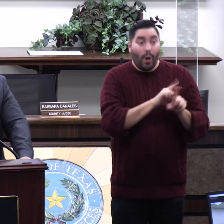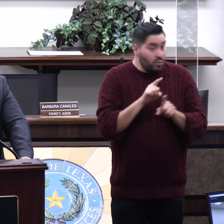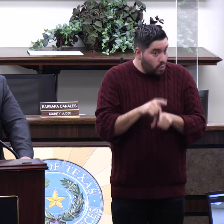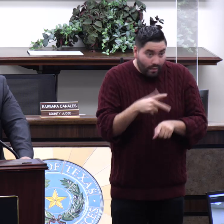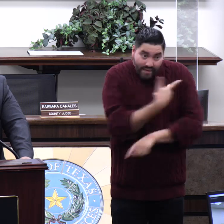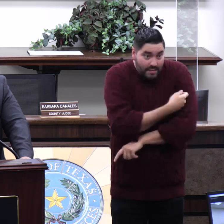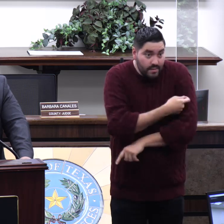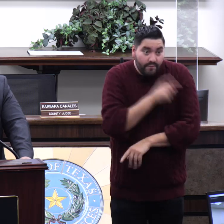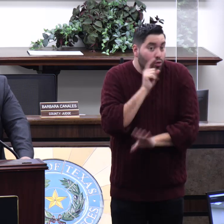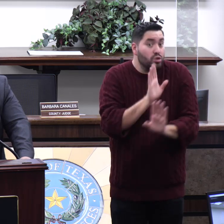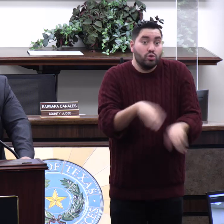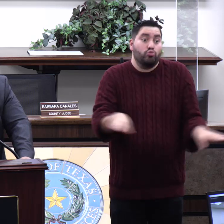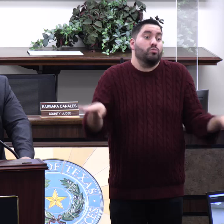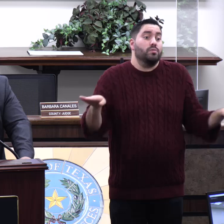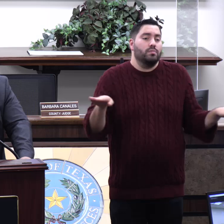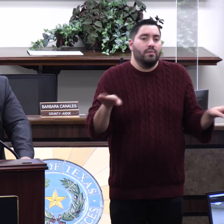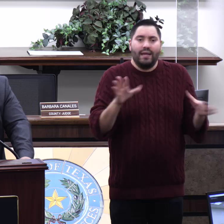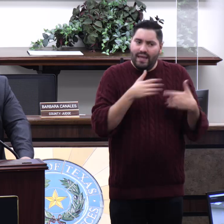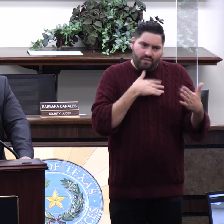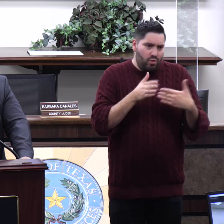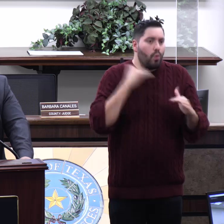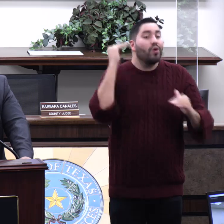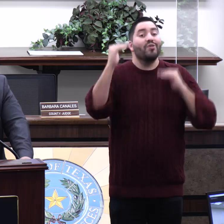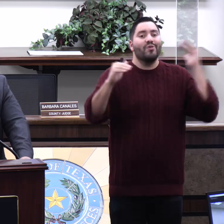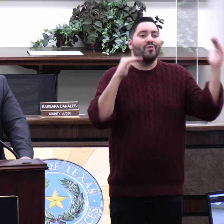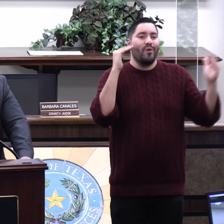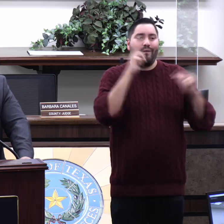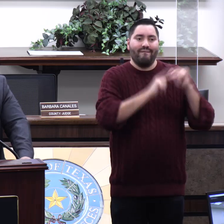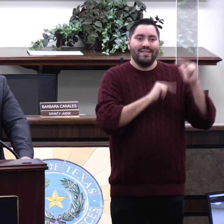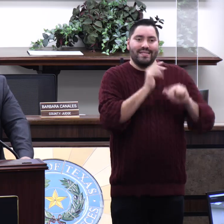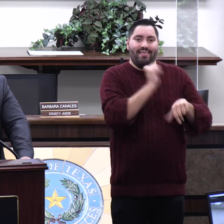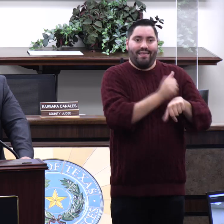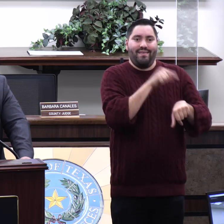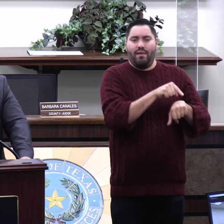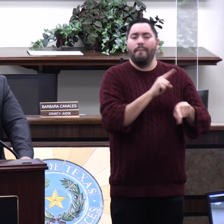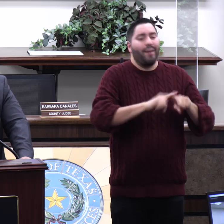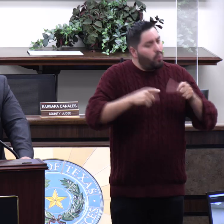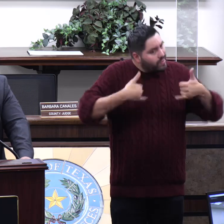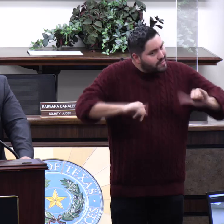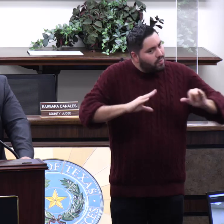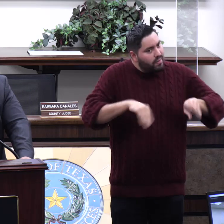children, even though we're an adult facility. But we are providing